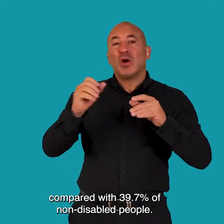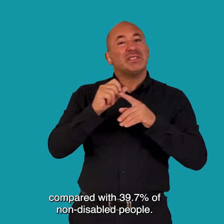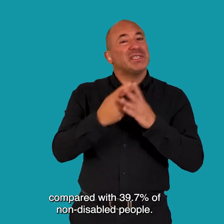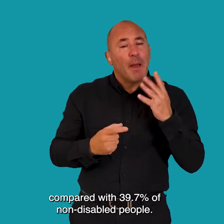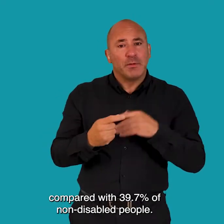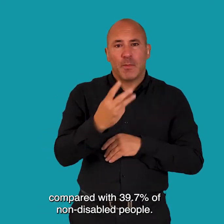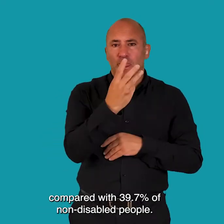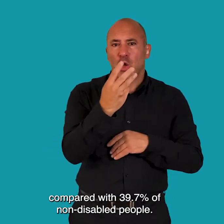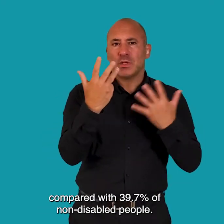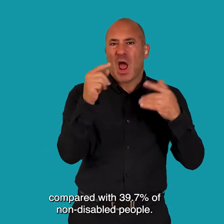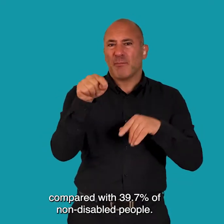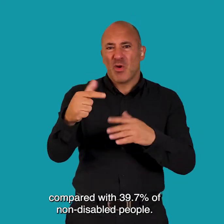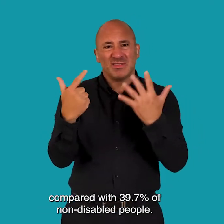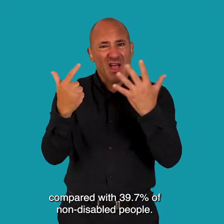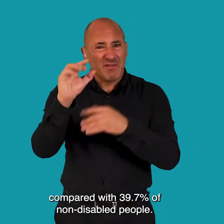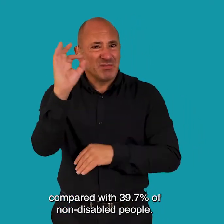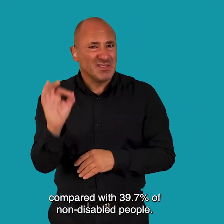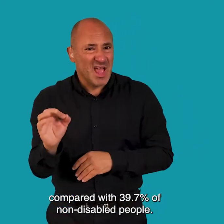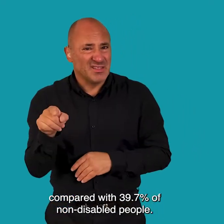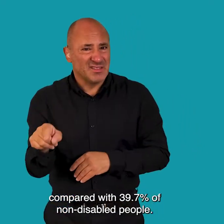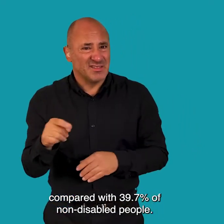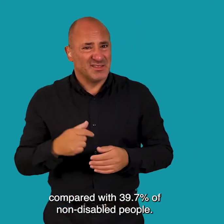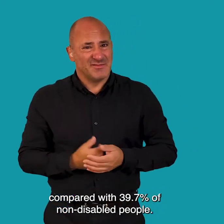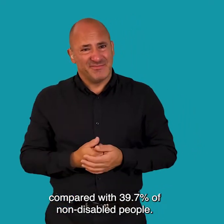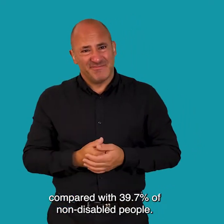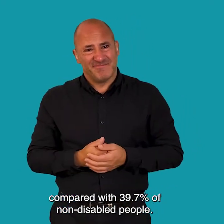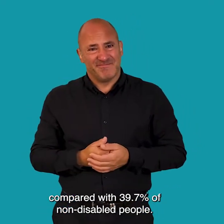with 39.7% of non-disabled people.